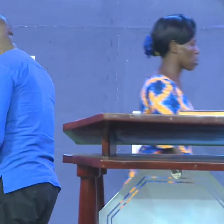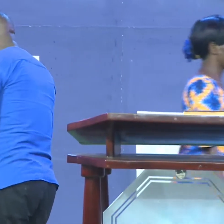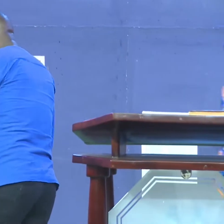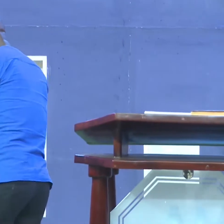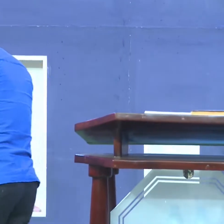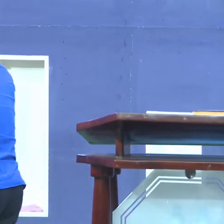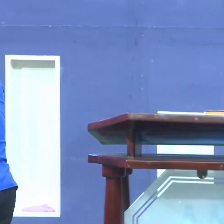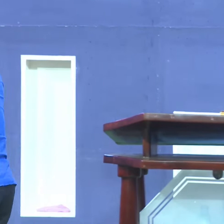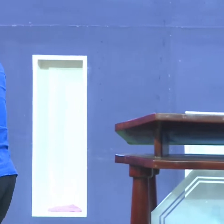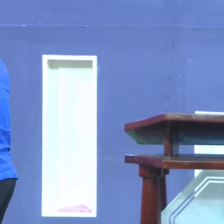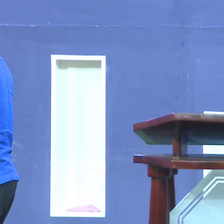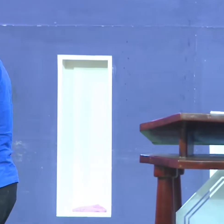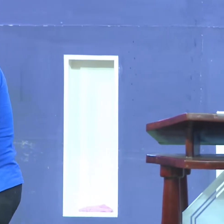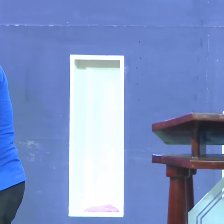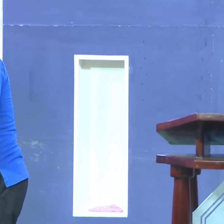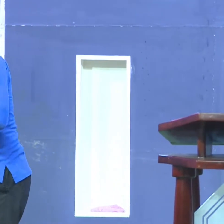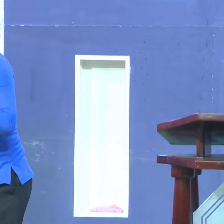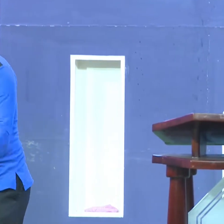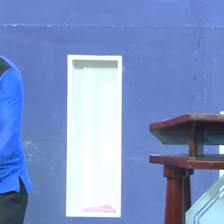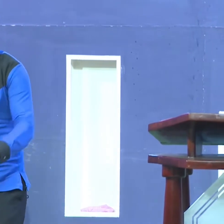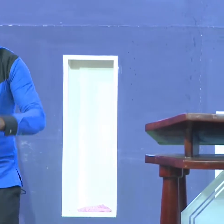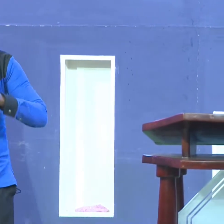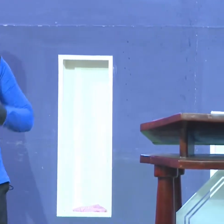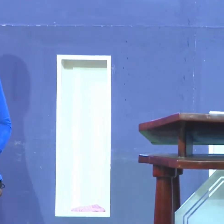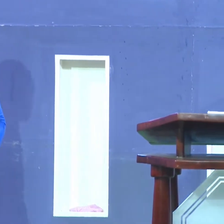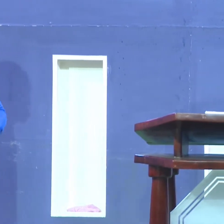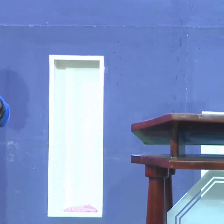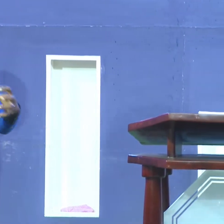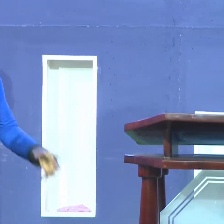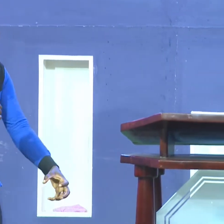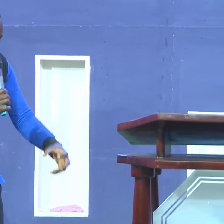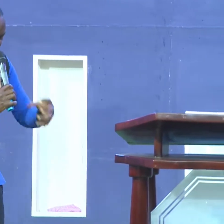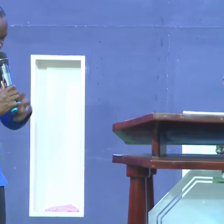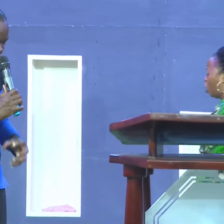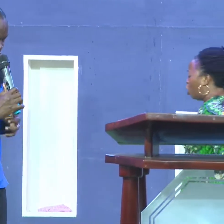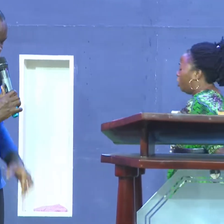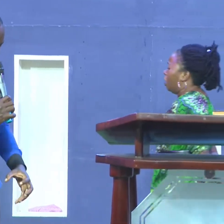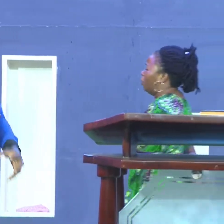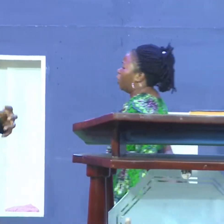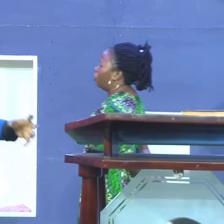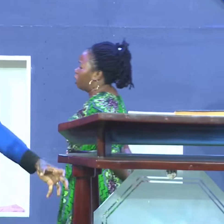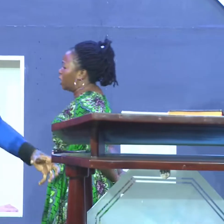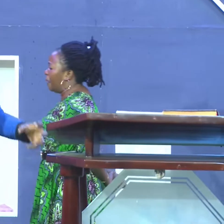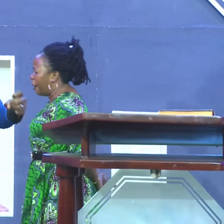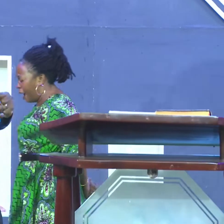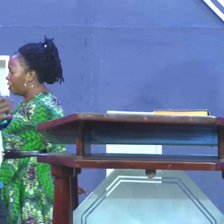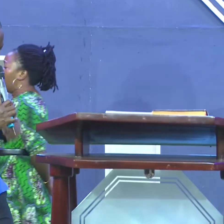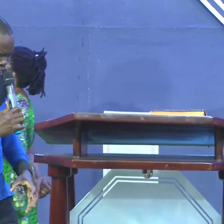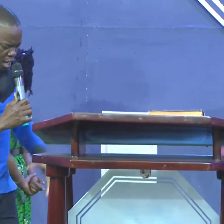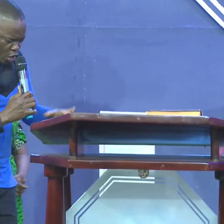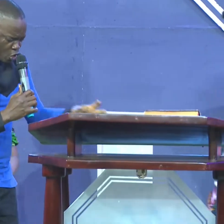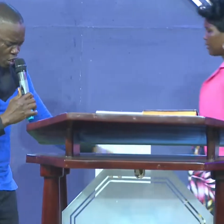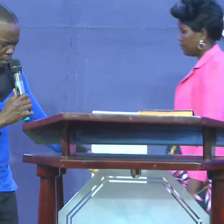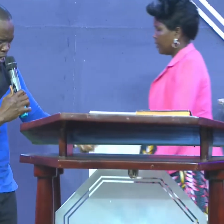yonna okutolosa obulamu bwaffe nnunula emirimu gyange nnunula bizinensi zange nnunula amagenda